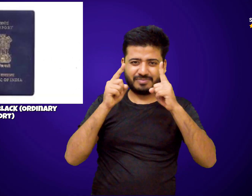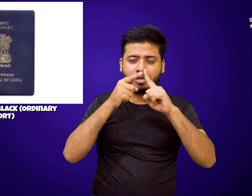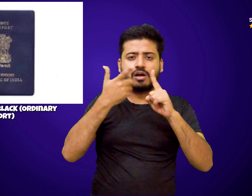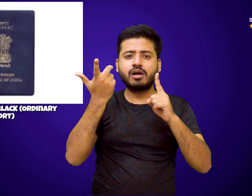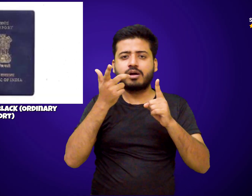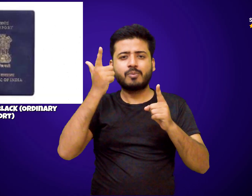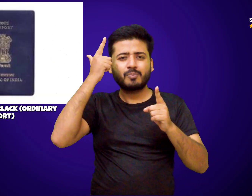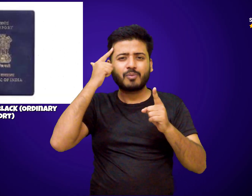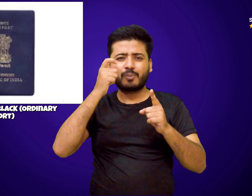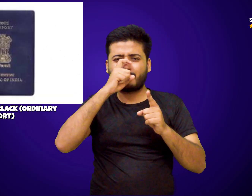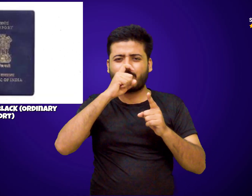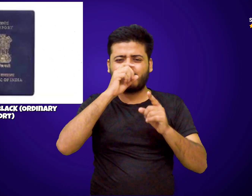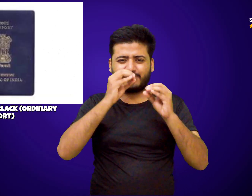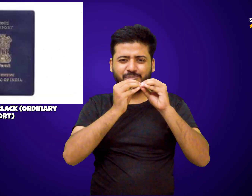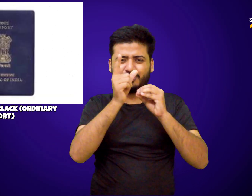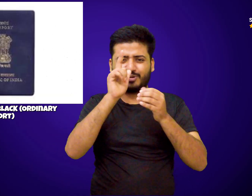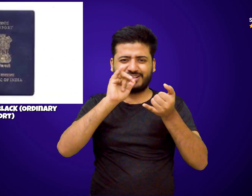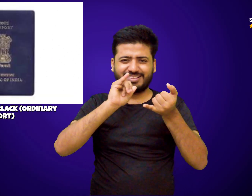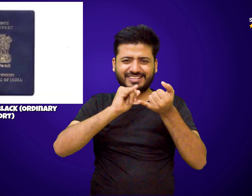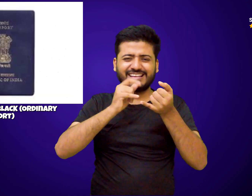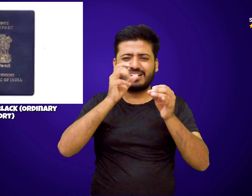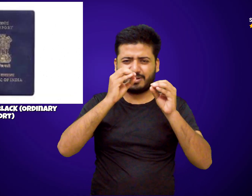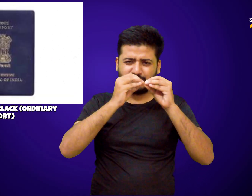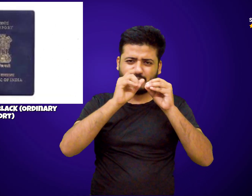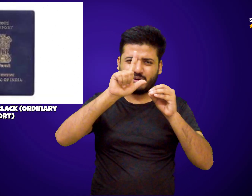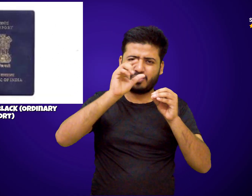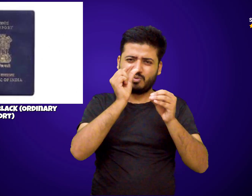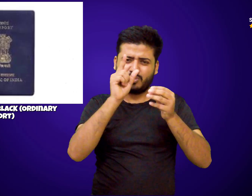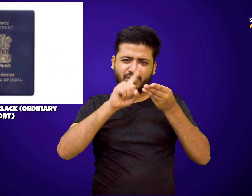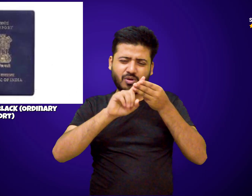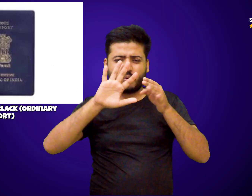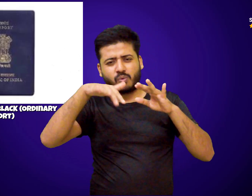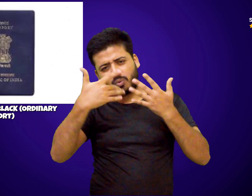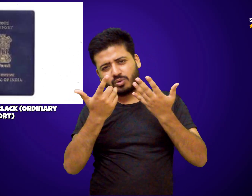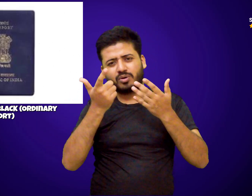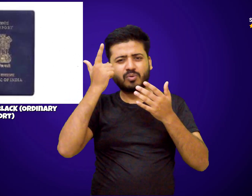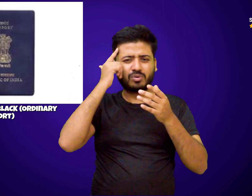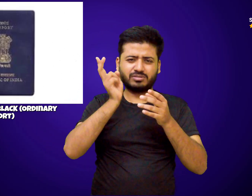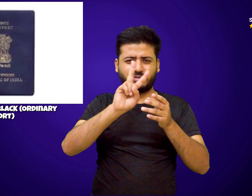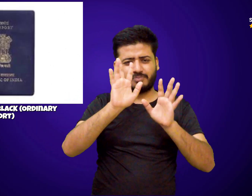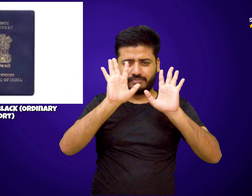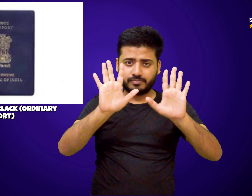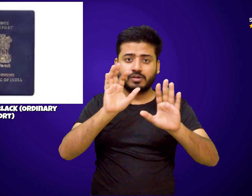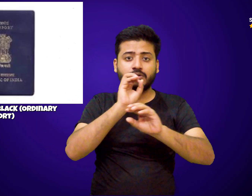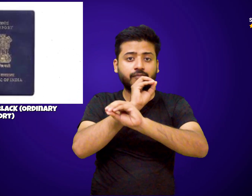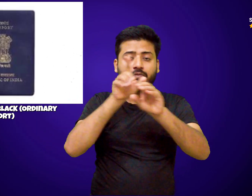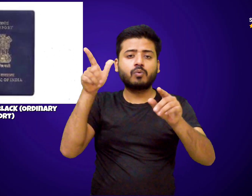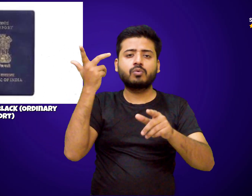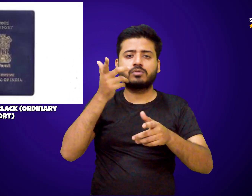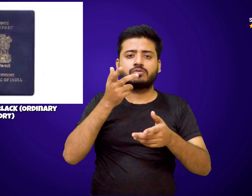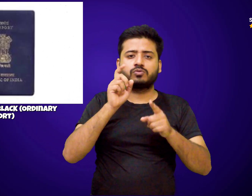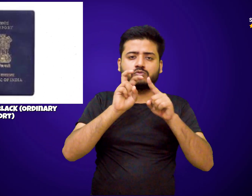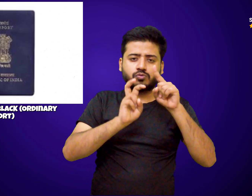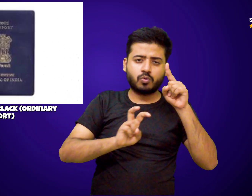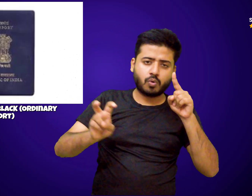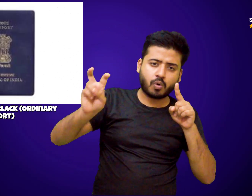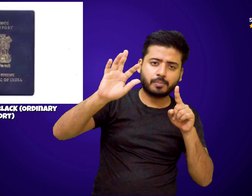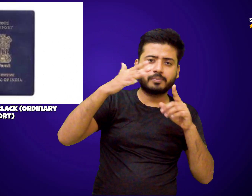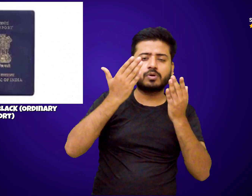Service, IPS, officers. Maroon. Purpose. The diplomatic passport is issued to top-ranking government